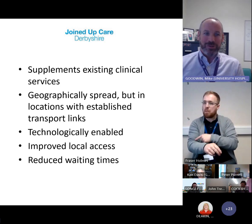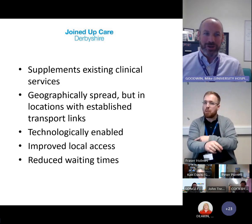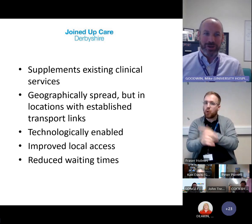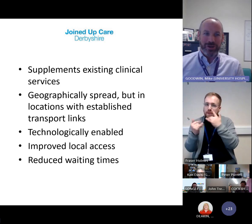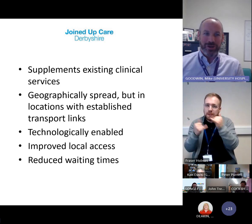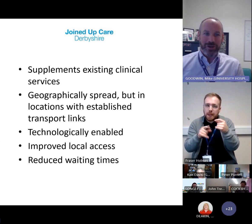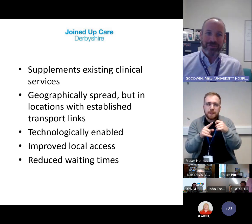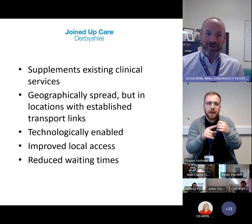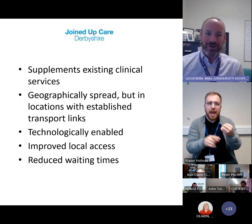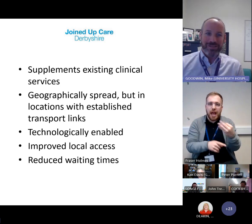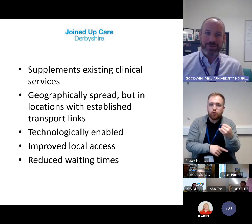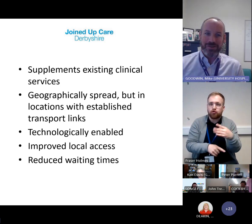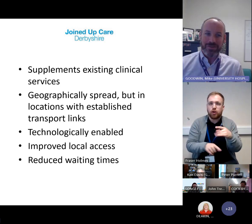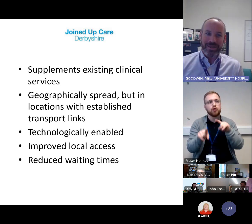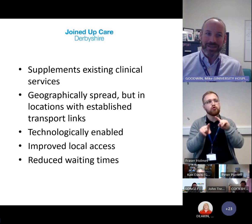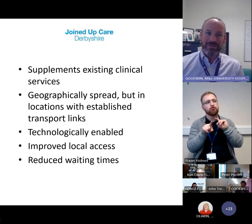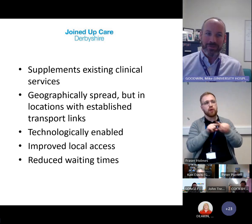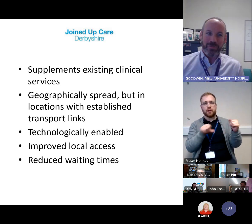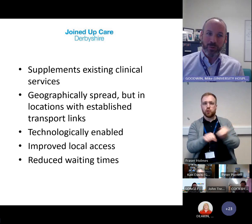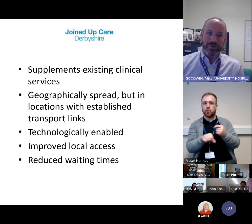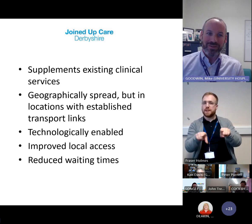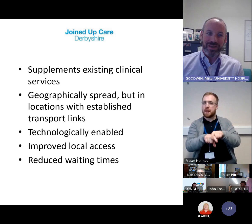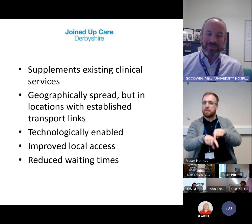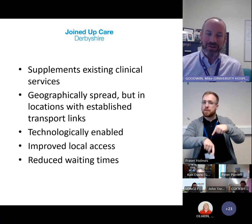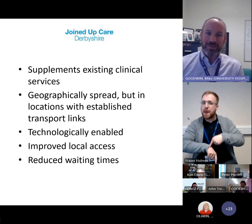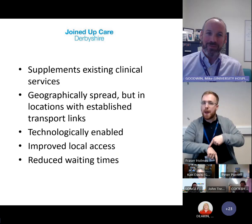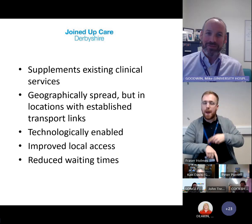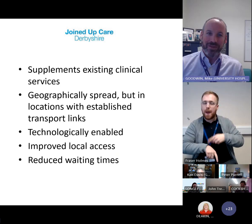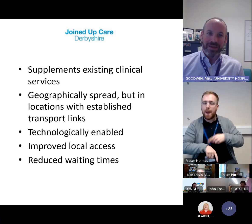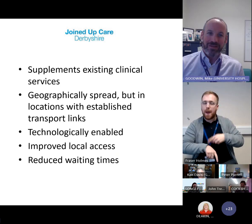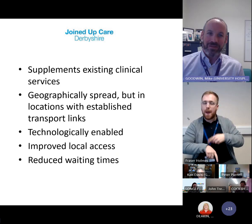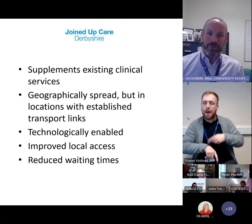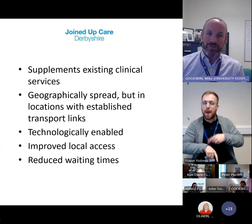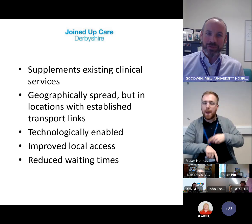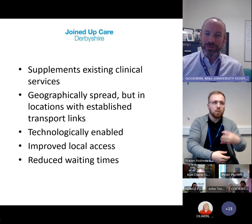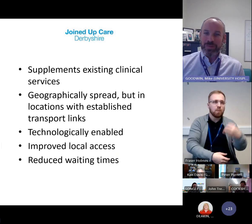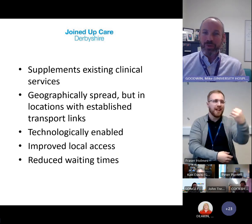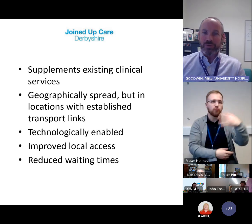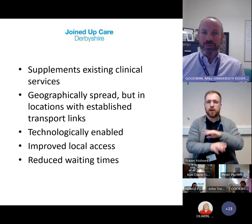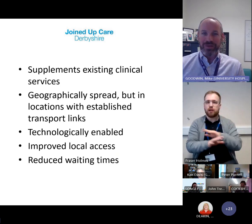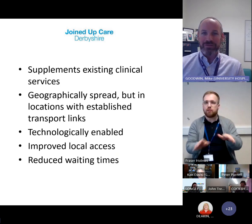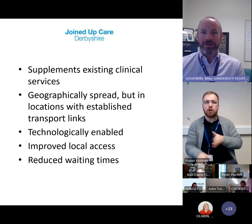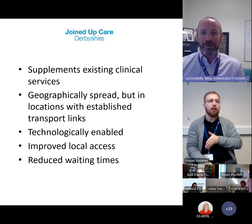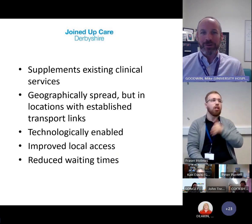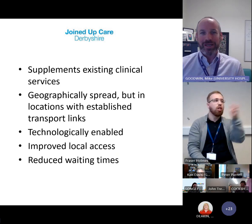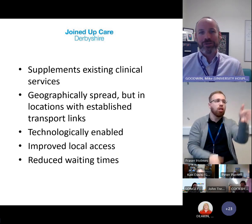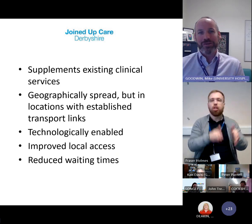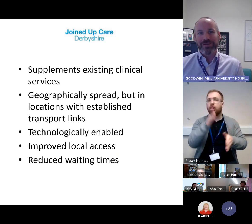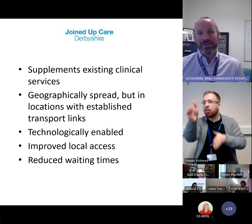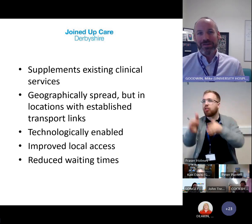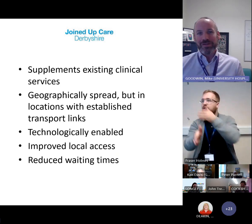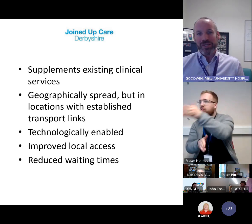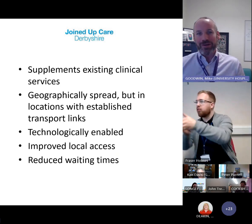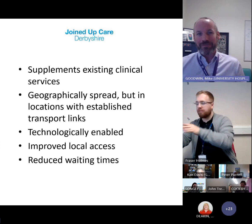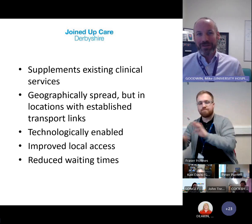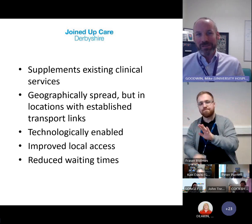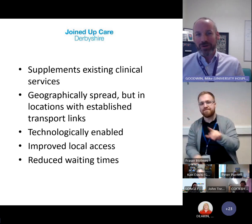due, to try and synchronize those so that they can do them all at the same time, rather than having to go to multiple different